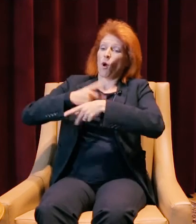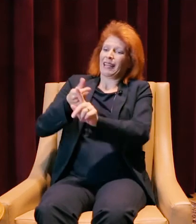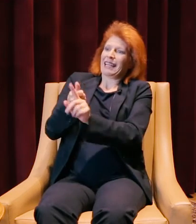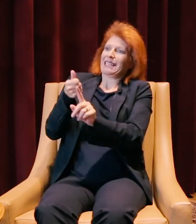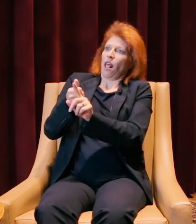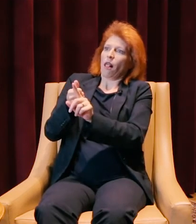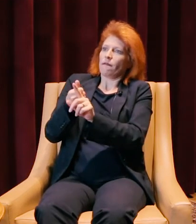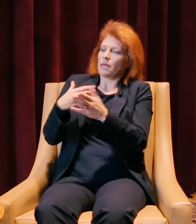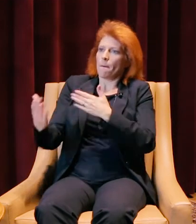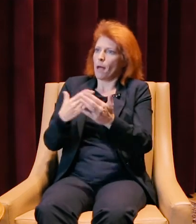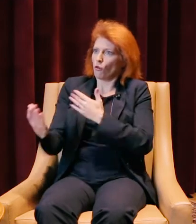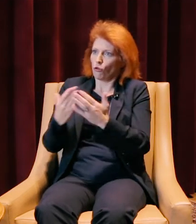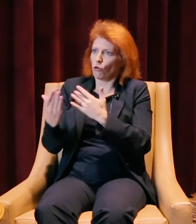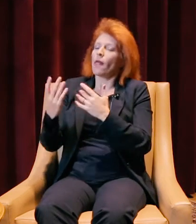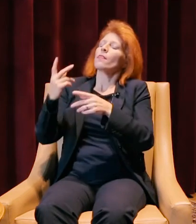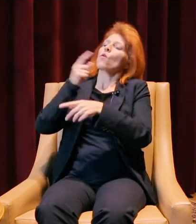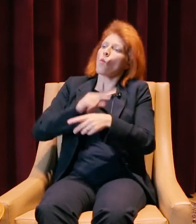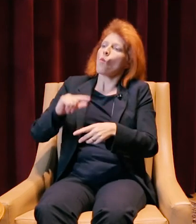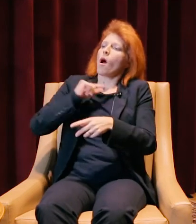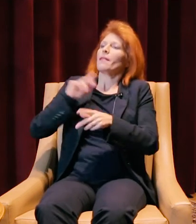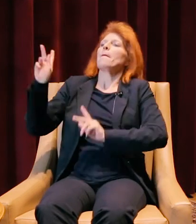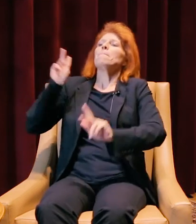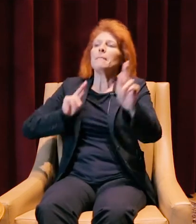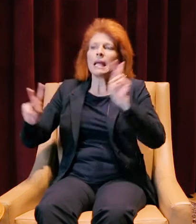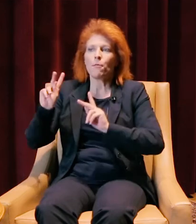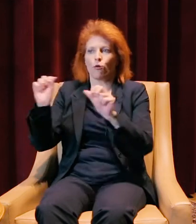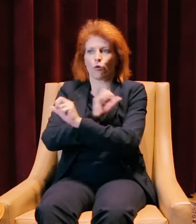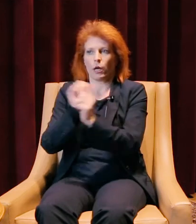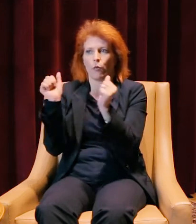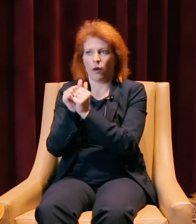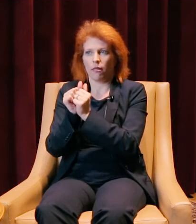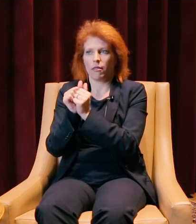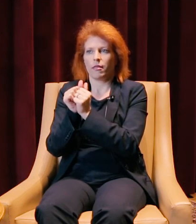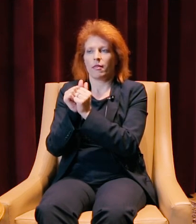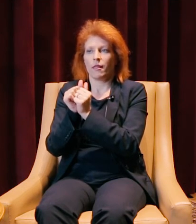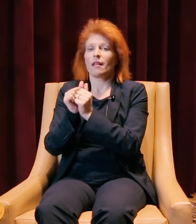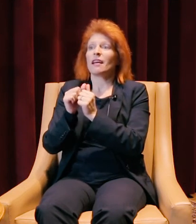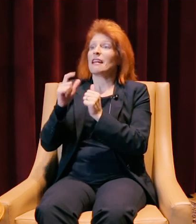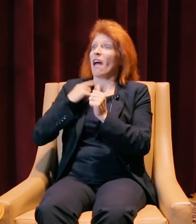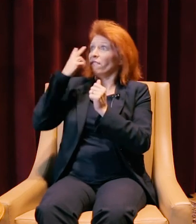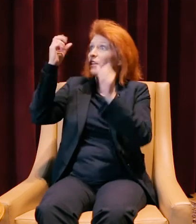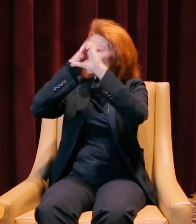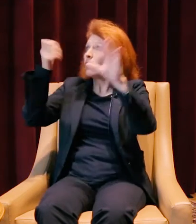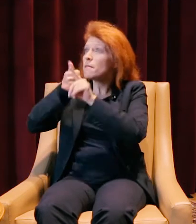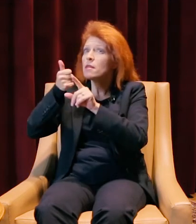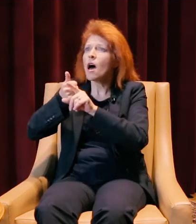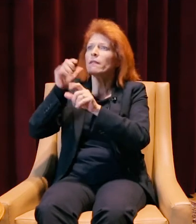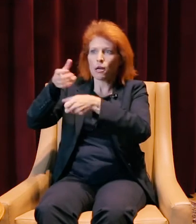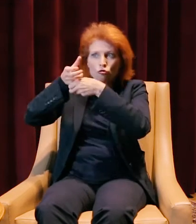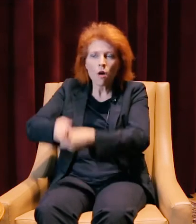and the idea, but it's the quality of the people that you're working with. Do they have vision? Are they